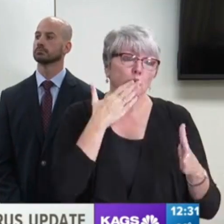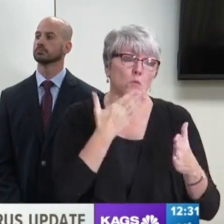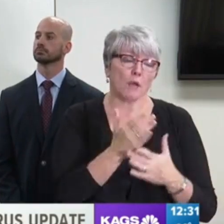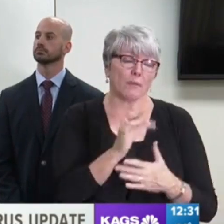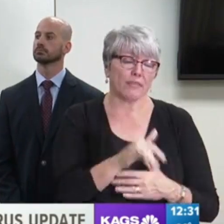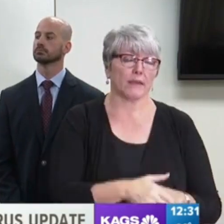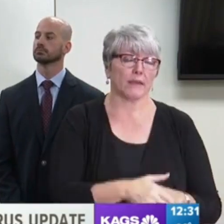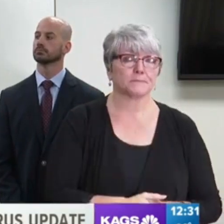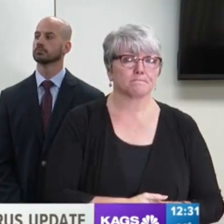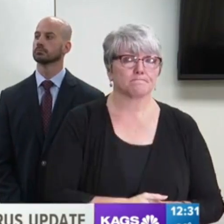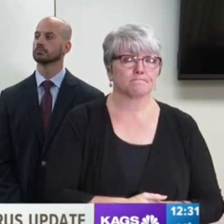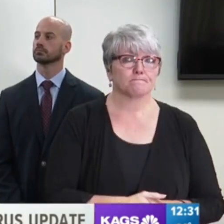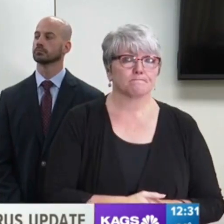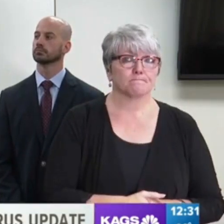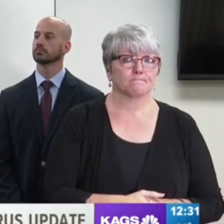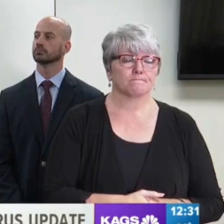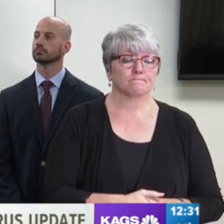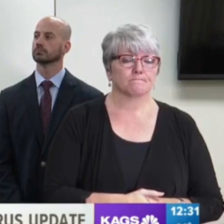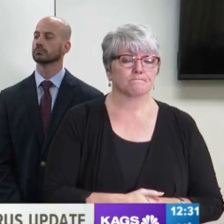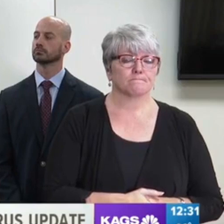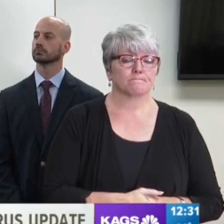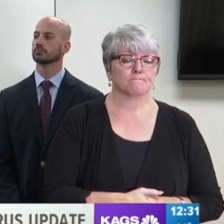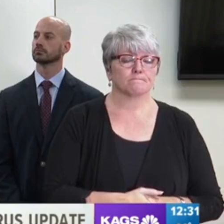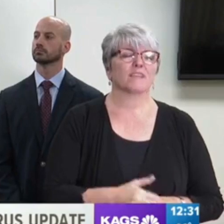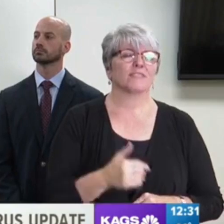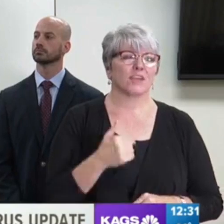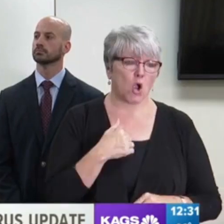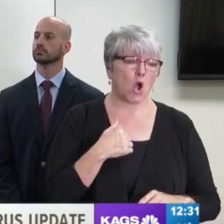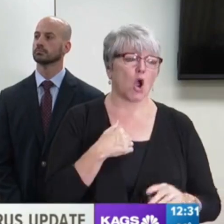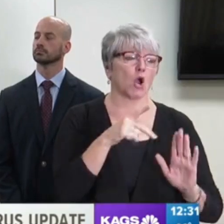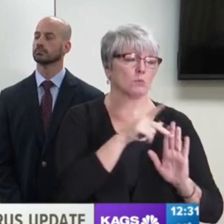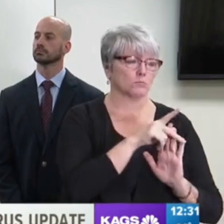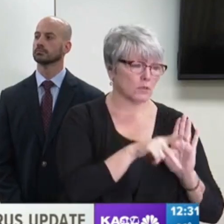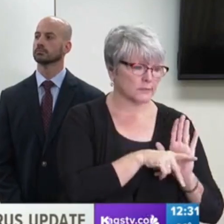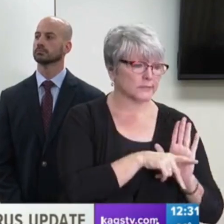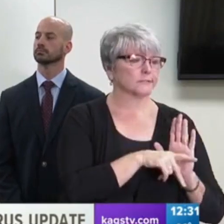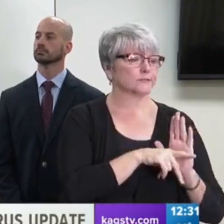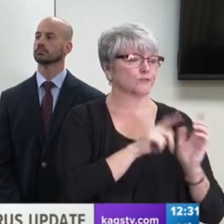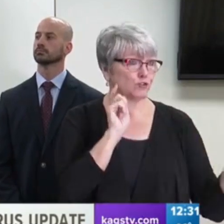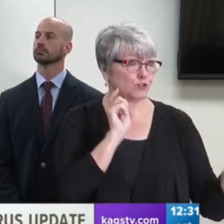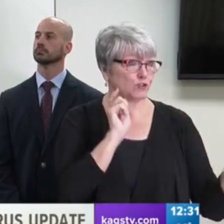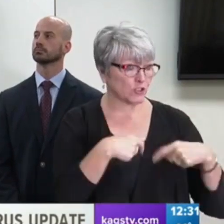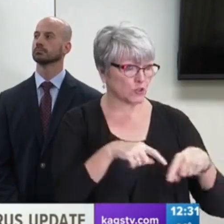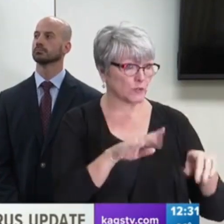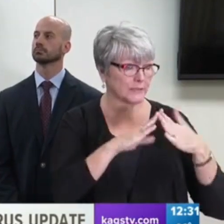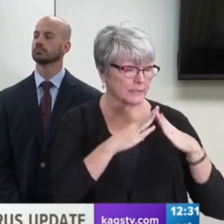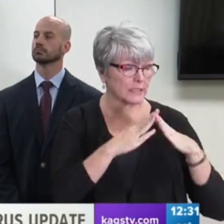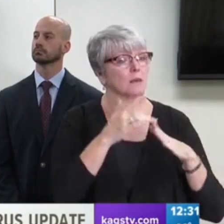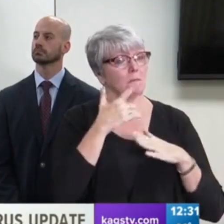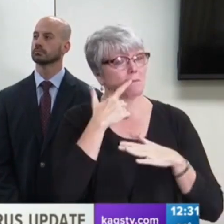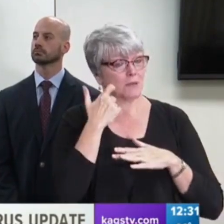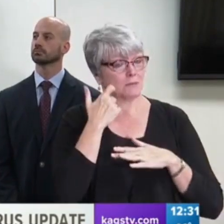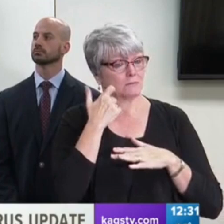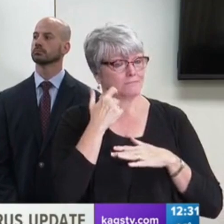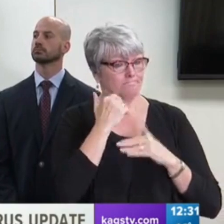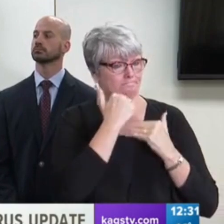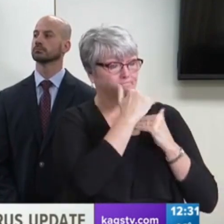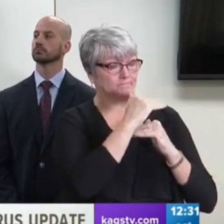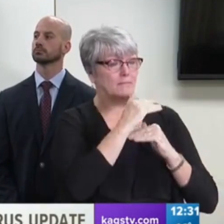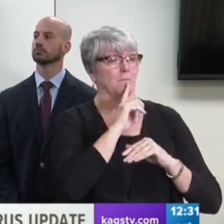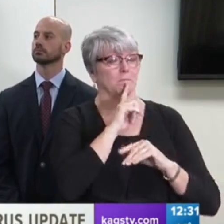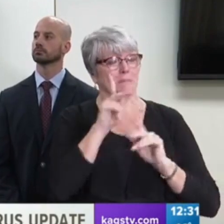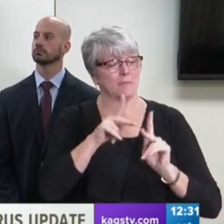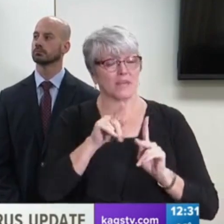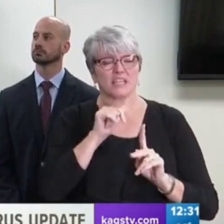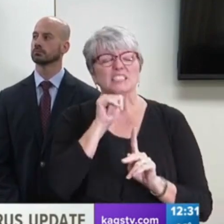that. There are protocol changes in the city. We are taking measures so that non-essential